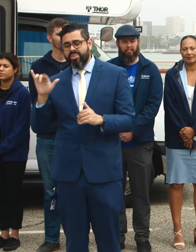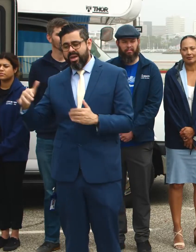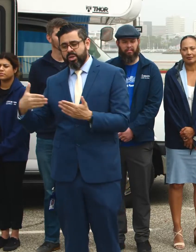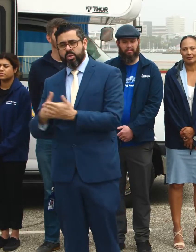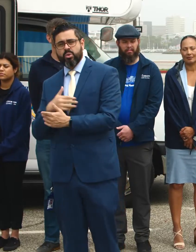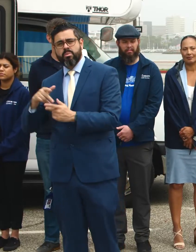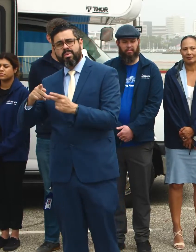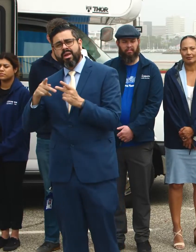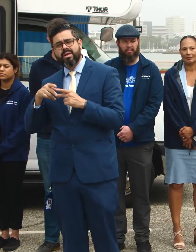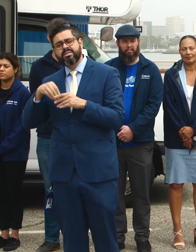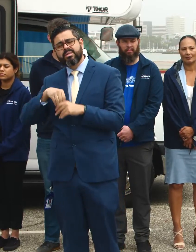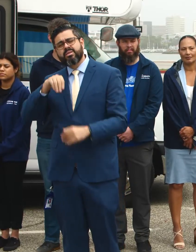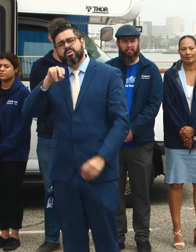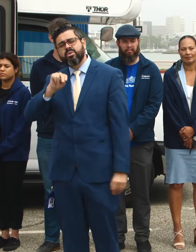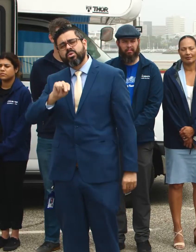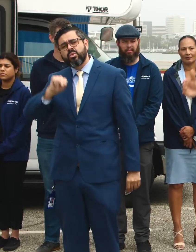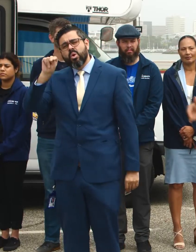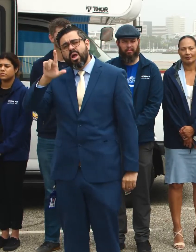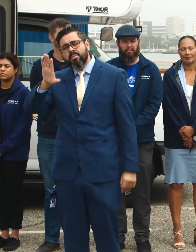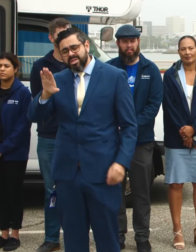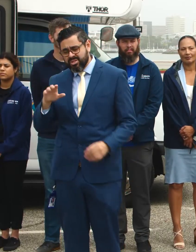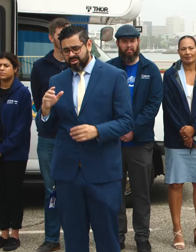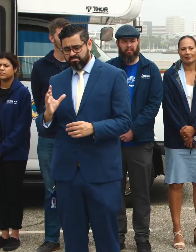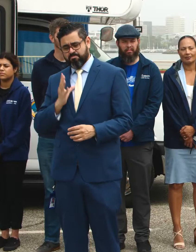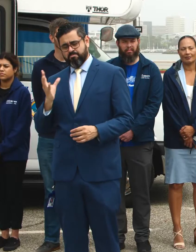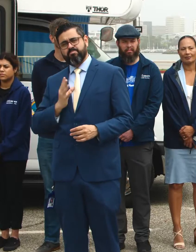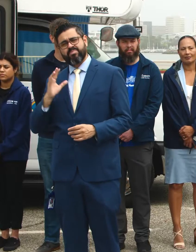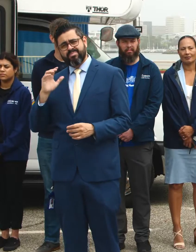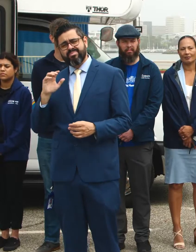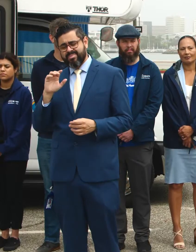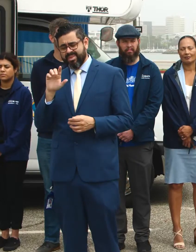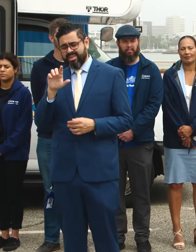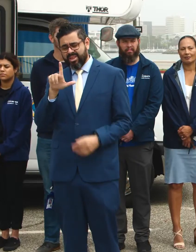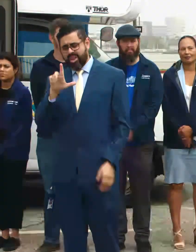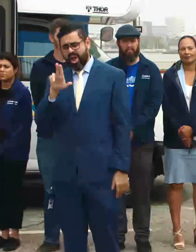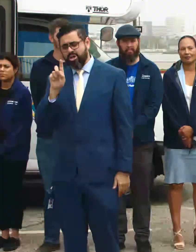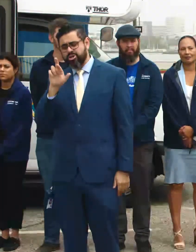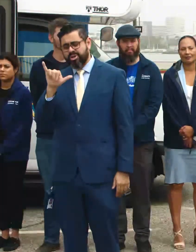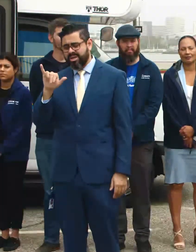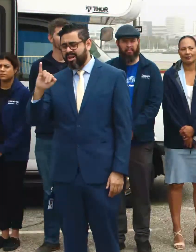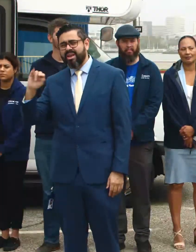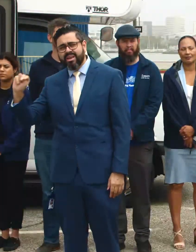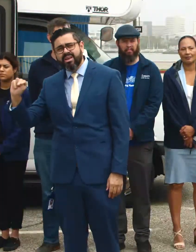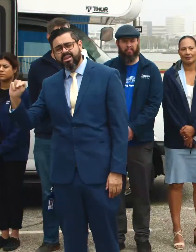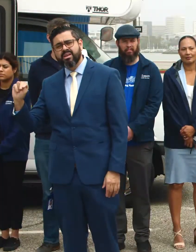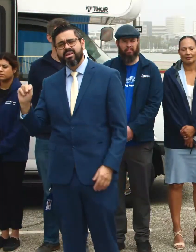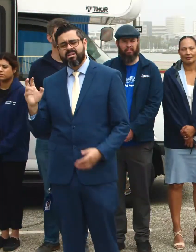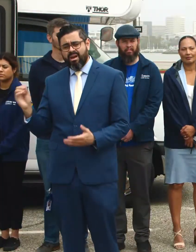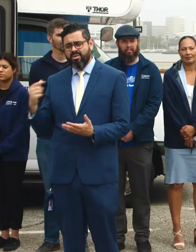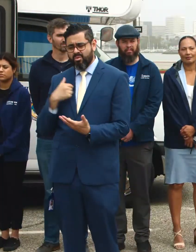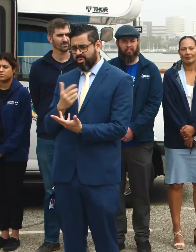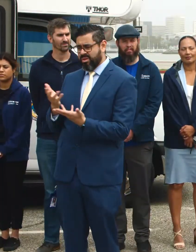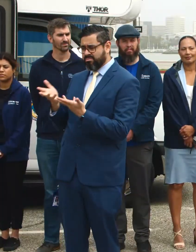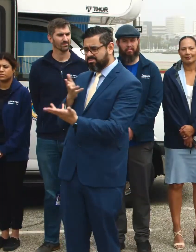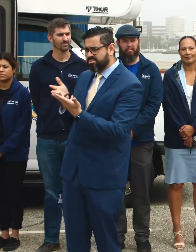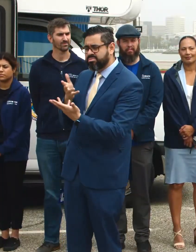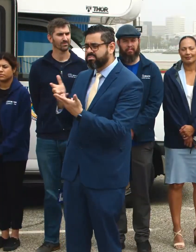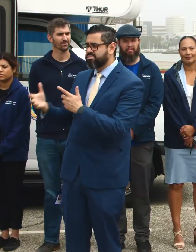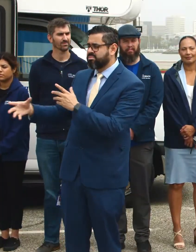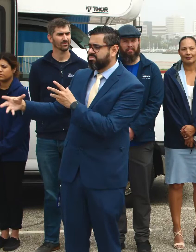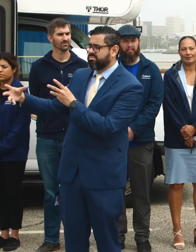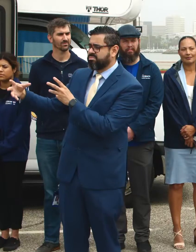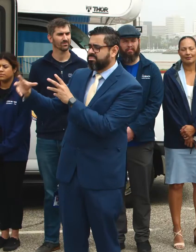opportunity in North Long Beach. That's new capacity that we didn't have, and we're going to continue to participate in opportunities with